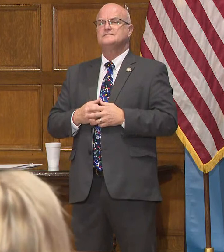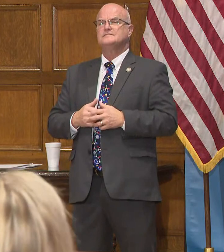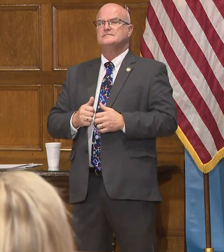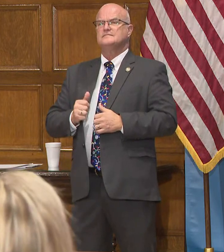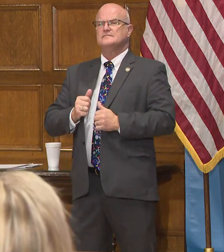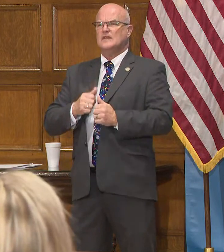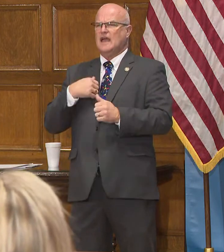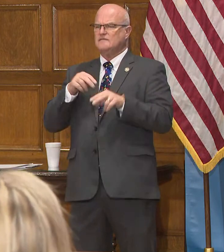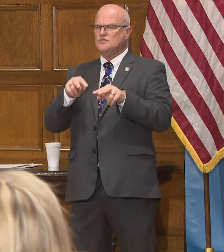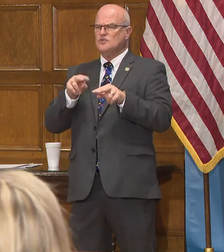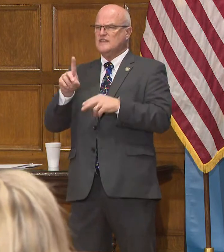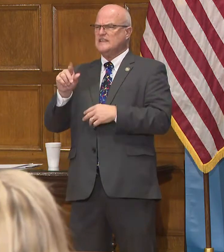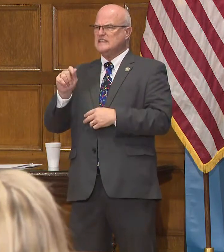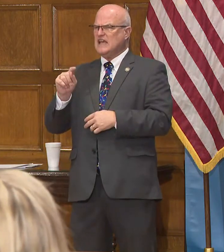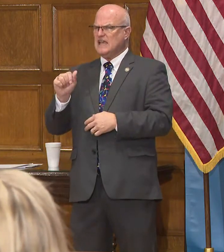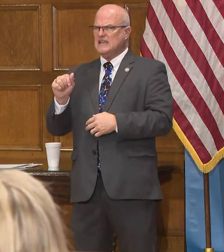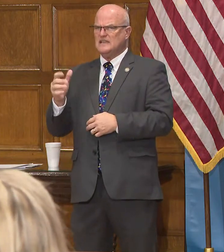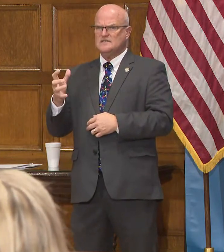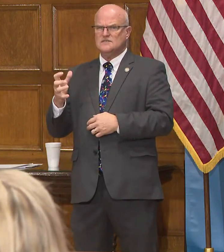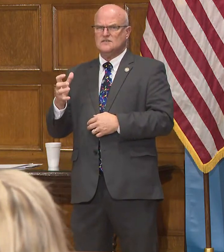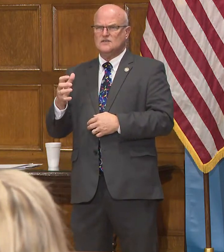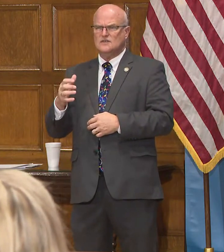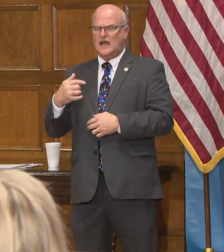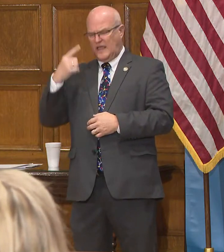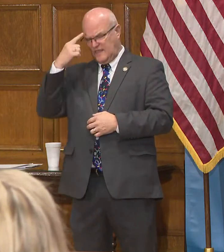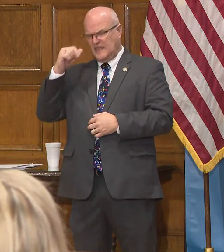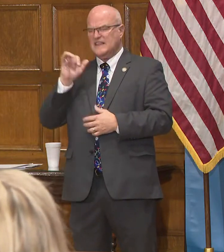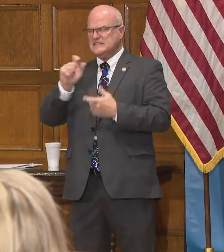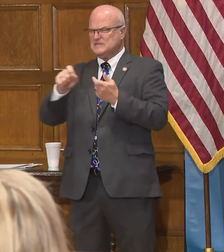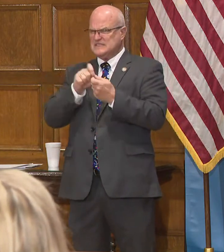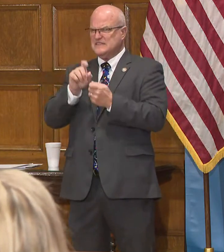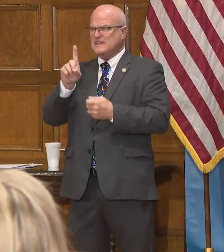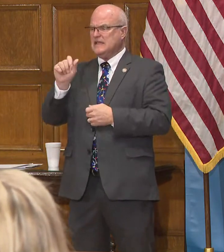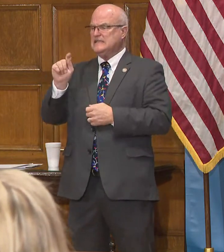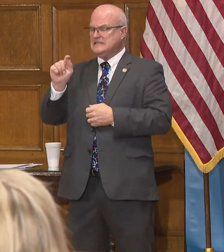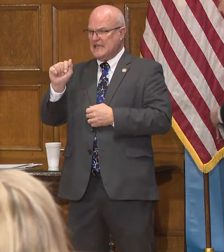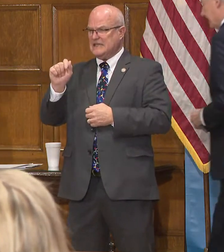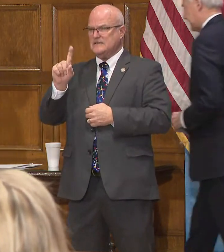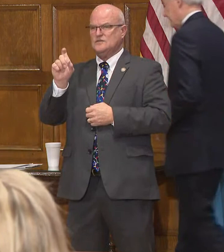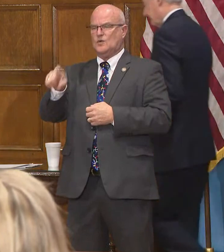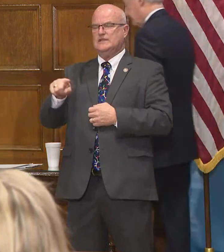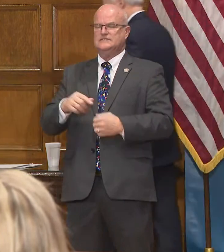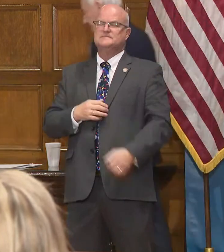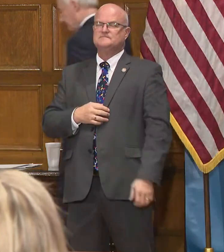I would have to look at the data. Do you want to address that? Because I think that's a specific data question.